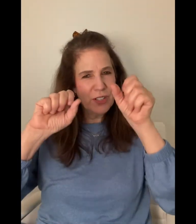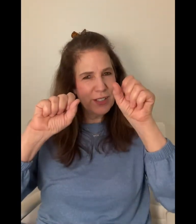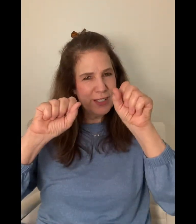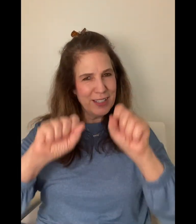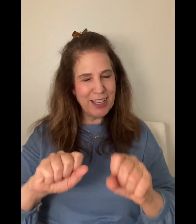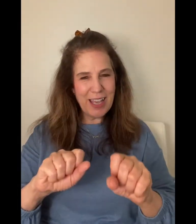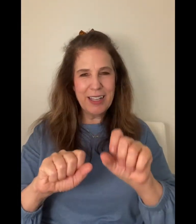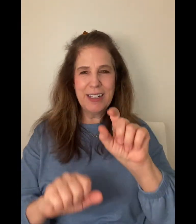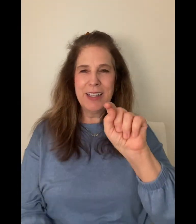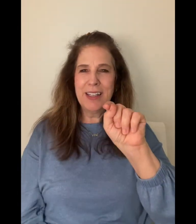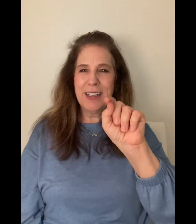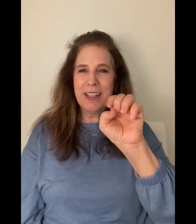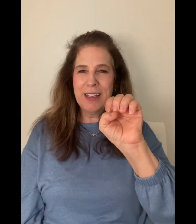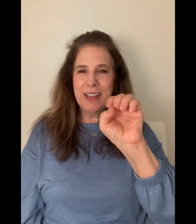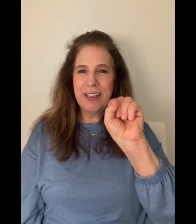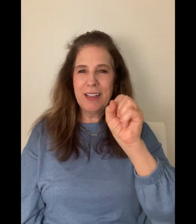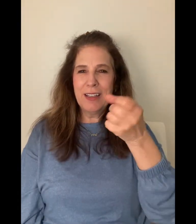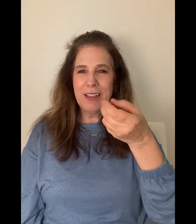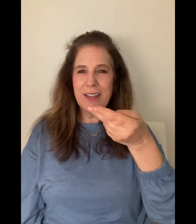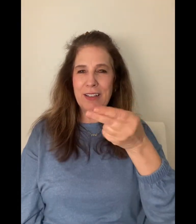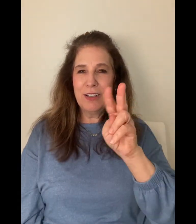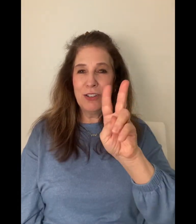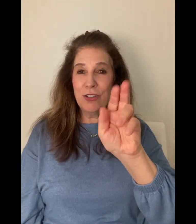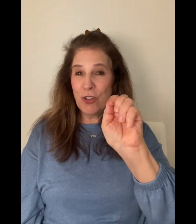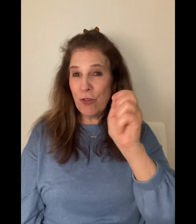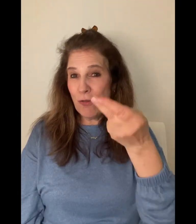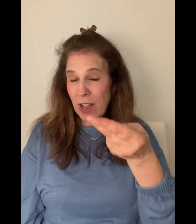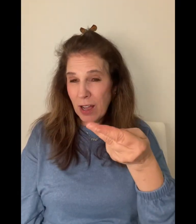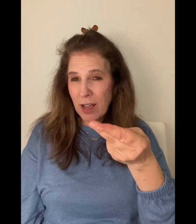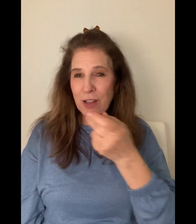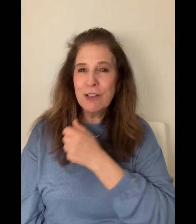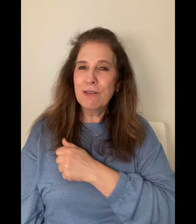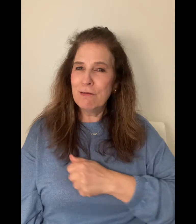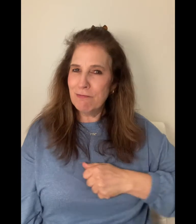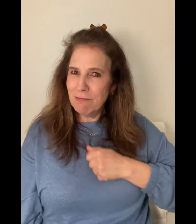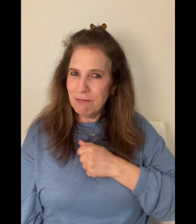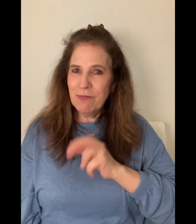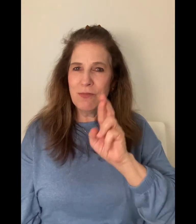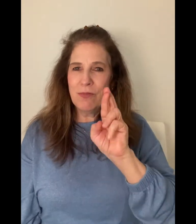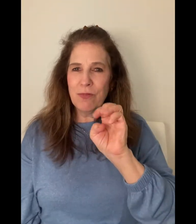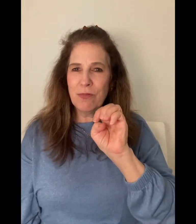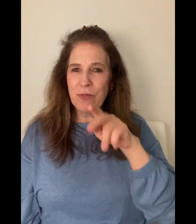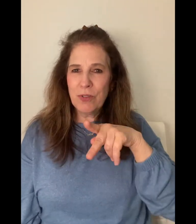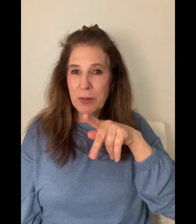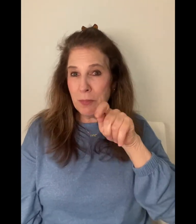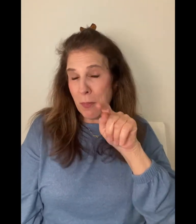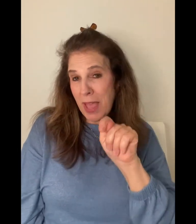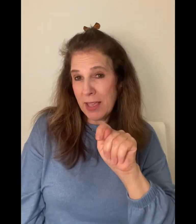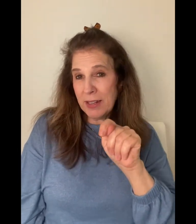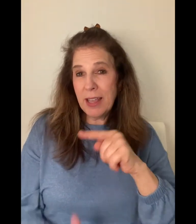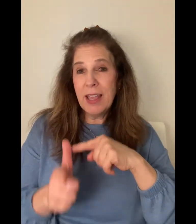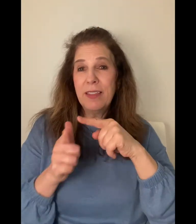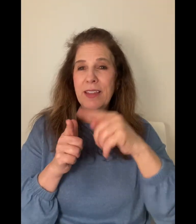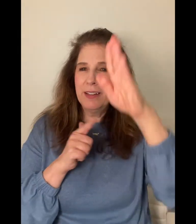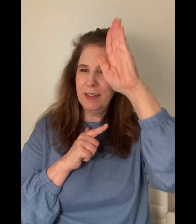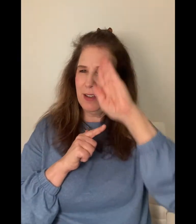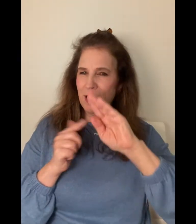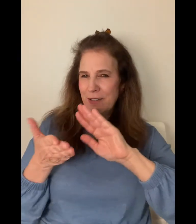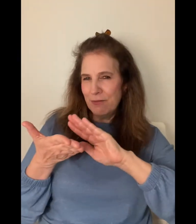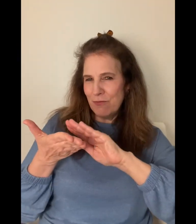embarrassed. What does that have to do with it? Because after they eat from the tree, it shows us the change from before and after the sin, from what the sin